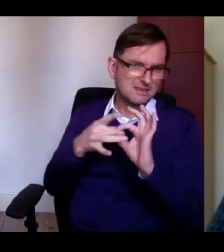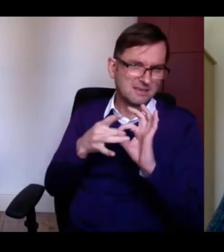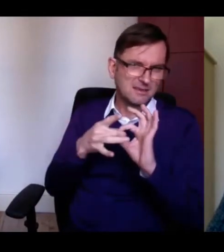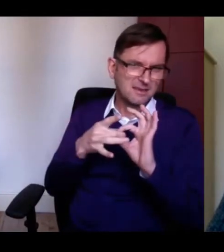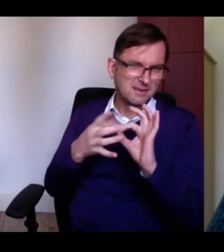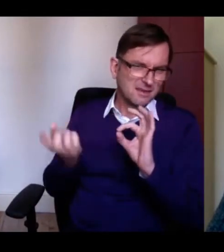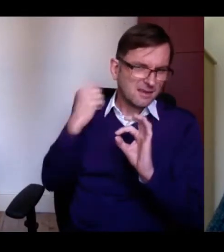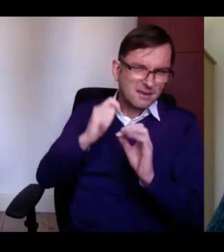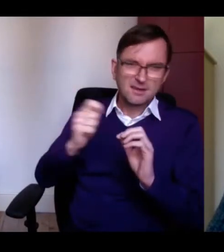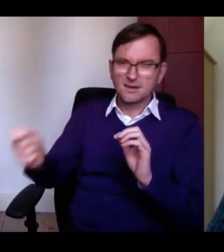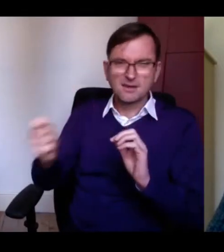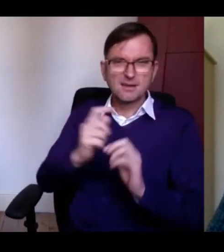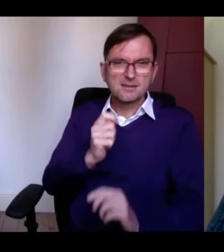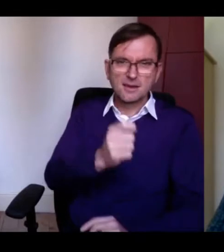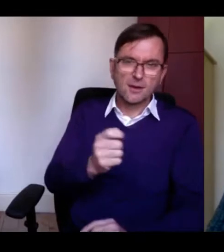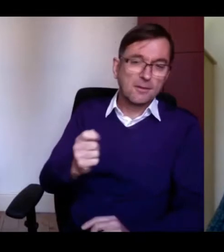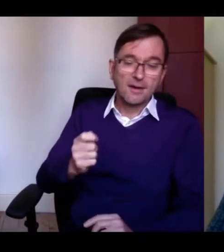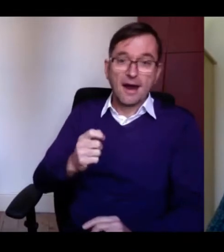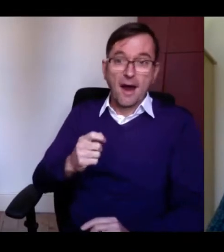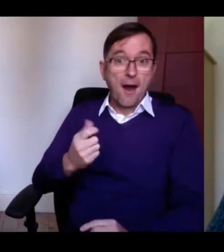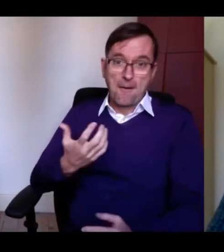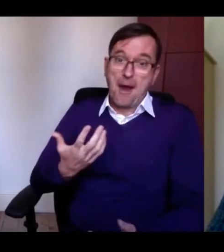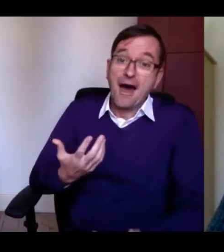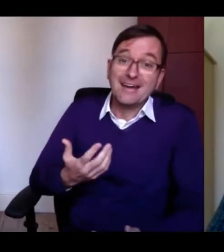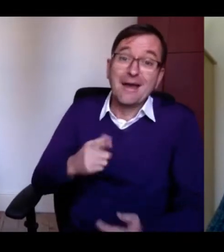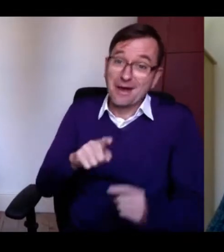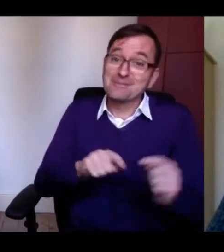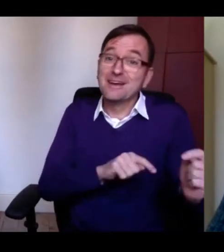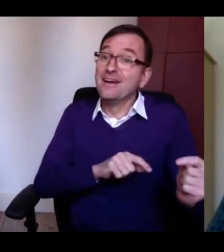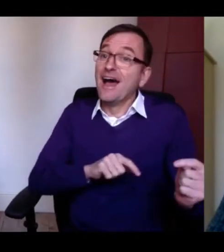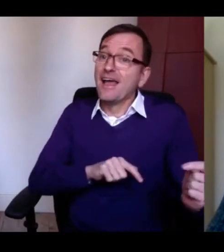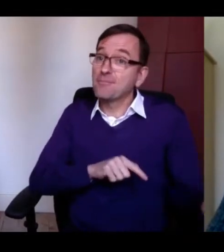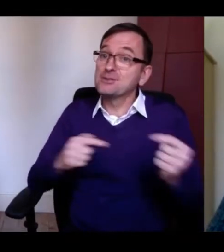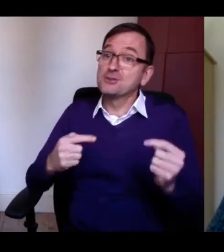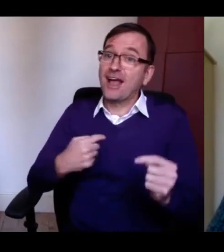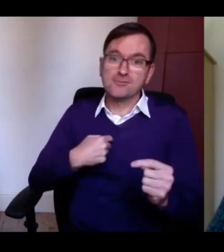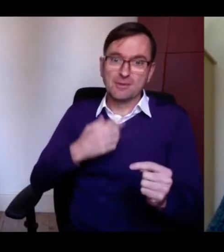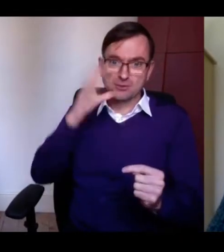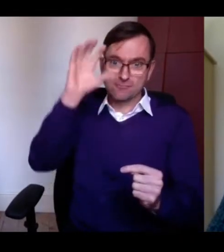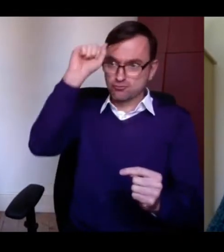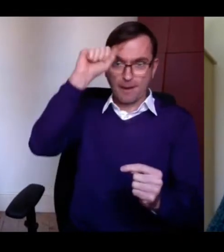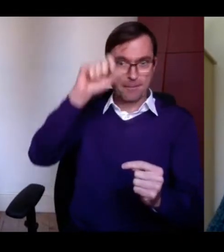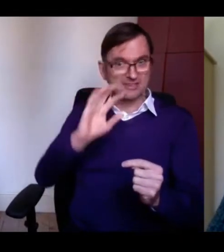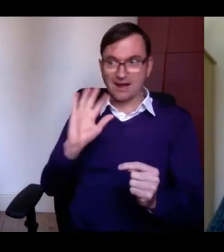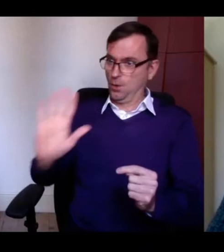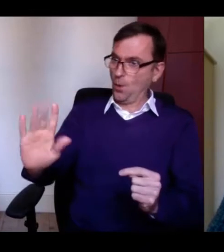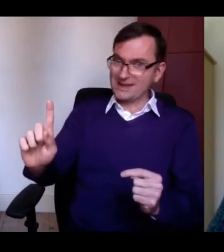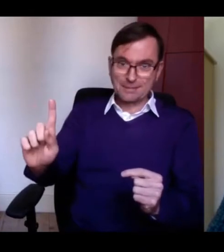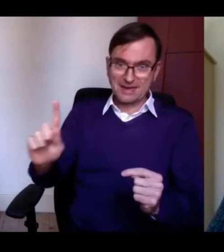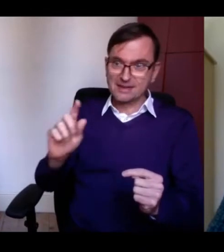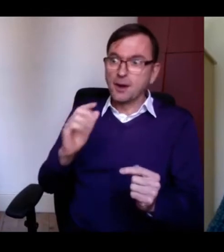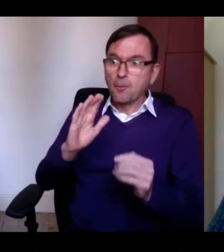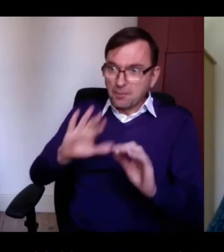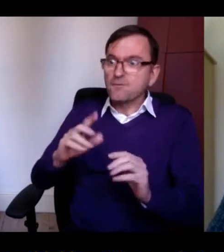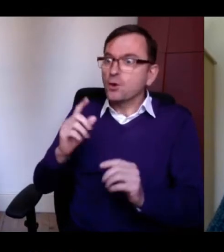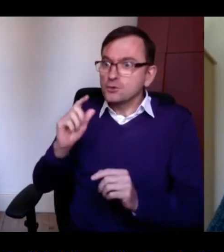links to their hearing aid and improves and impels them to hear more. And that was a challenge for me.